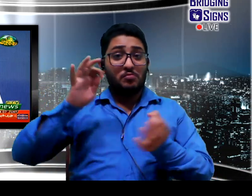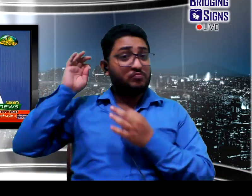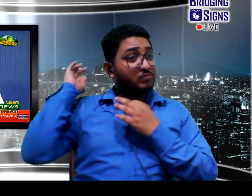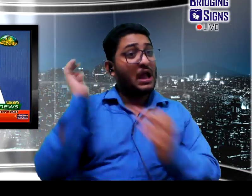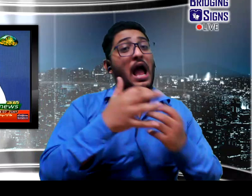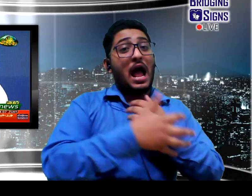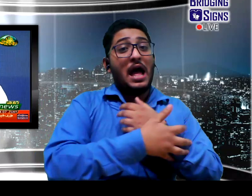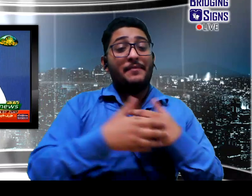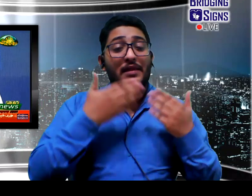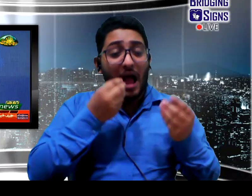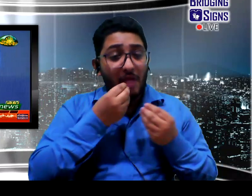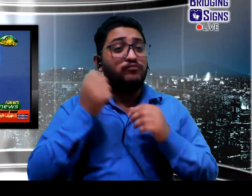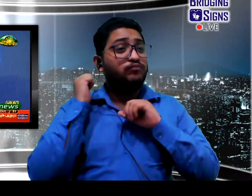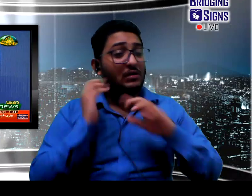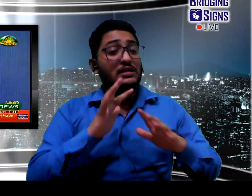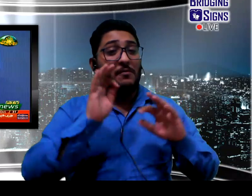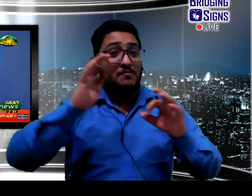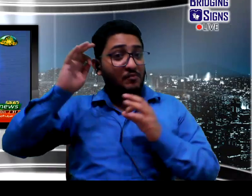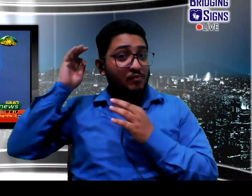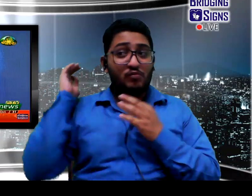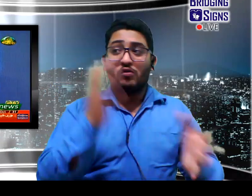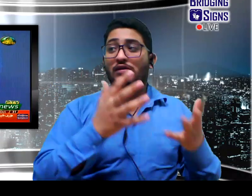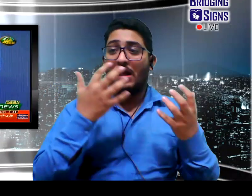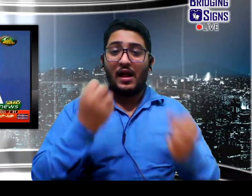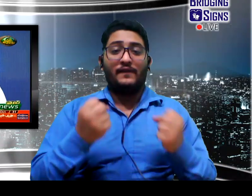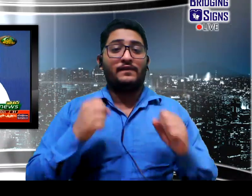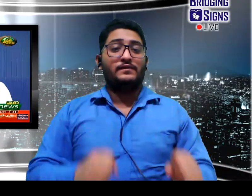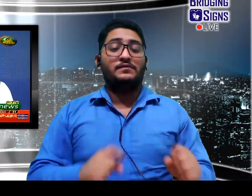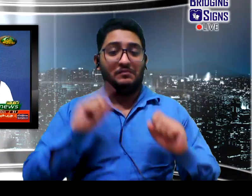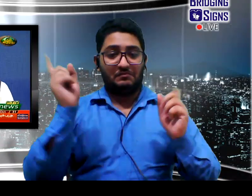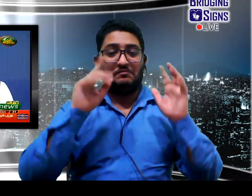having a very narrow fiscal space.